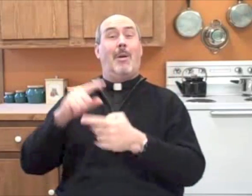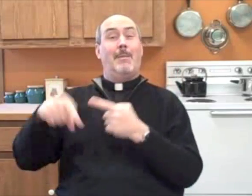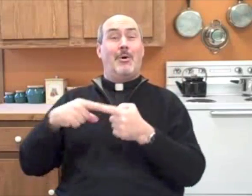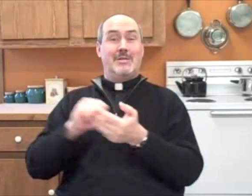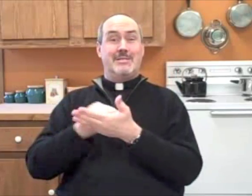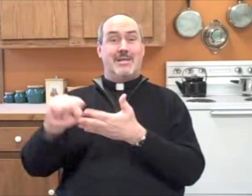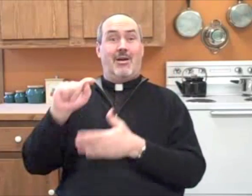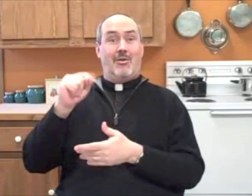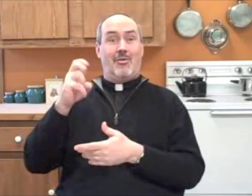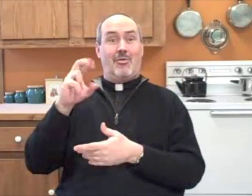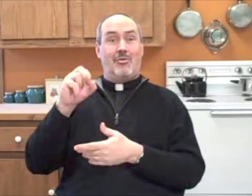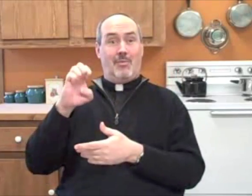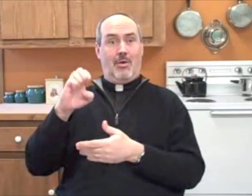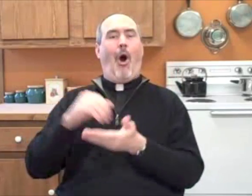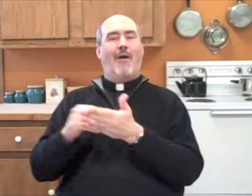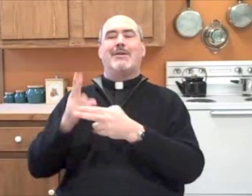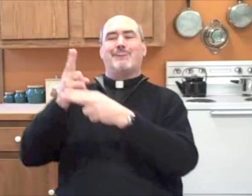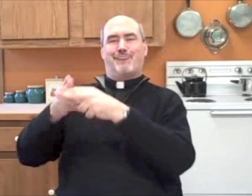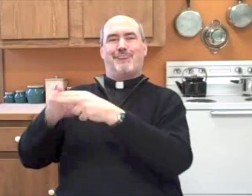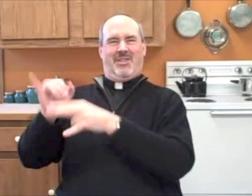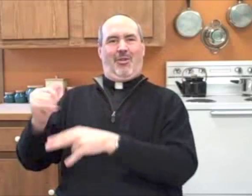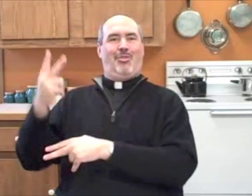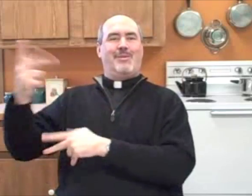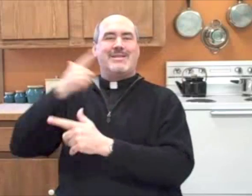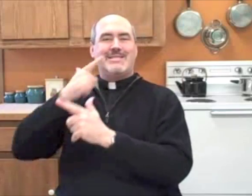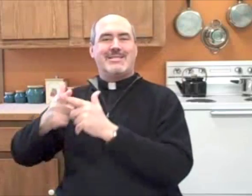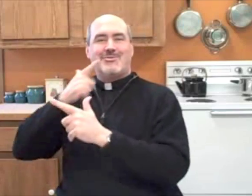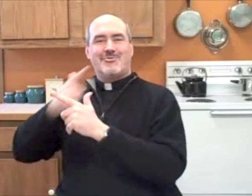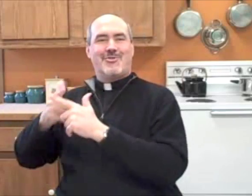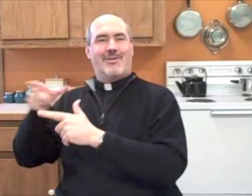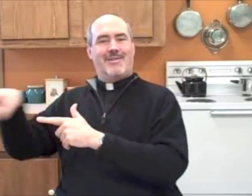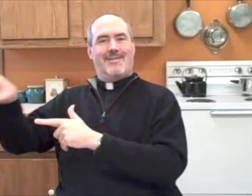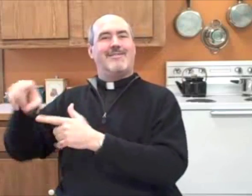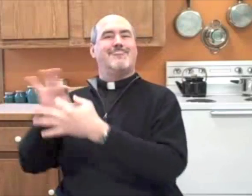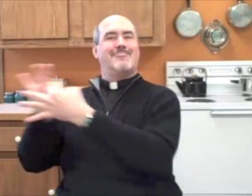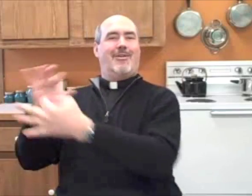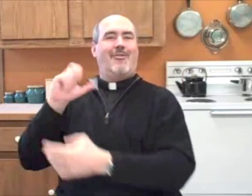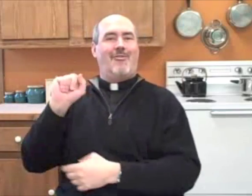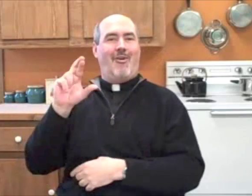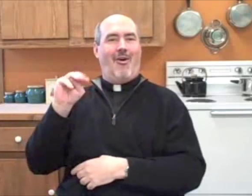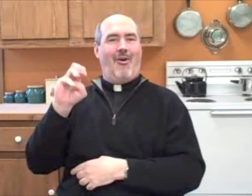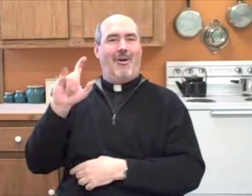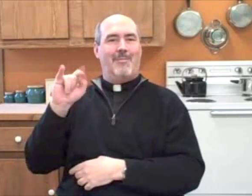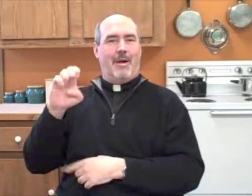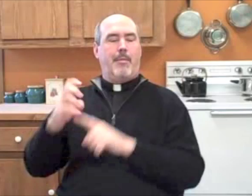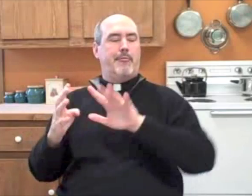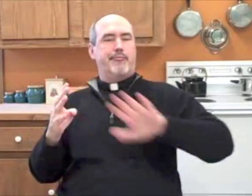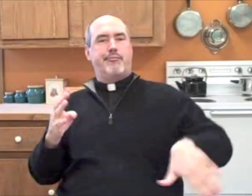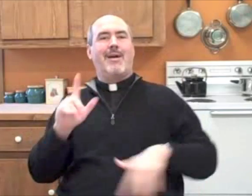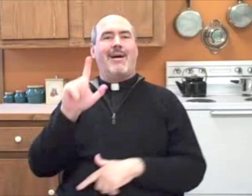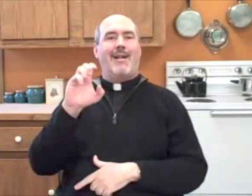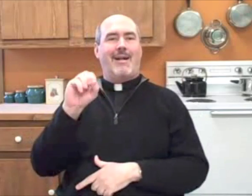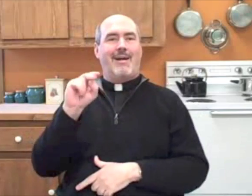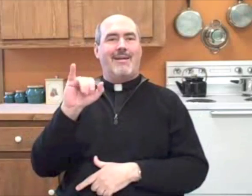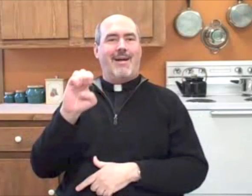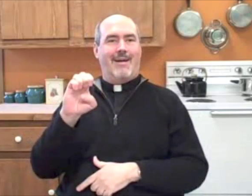books written about Saint Therese and the other 2 sisters that were Carmelites, but most often Leonie has been left